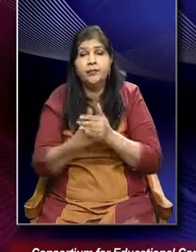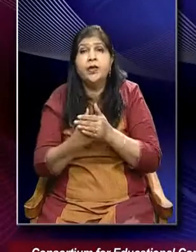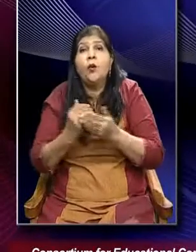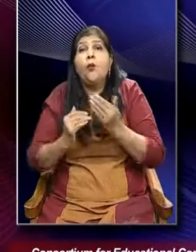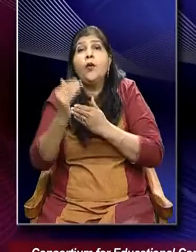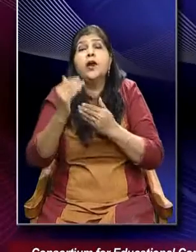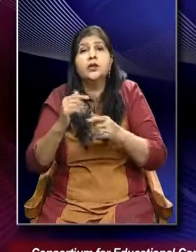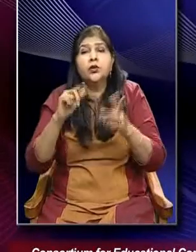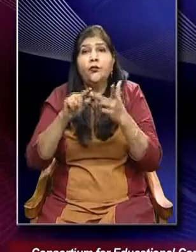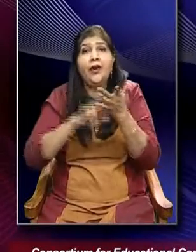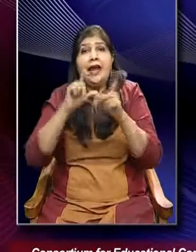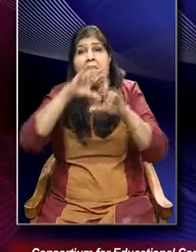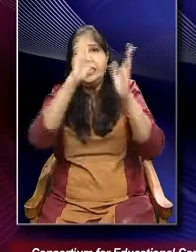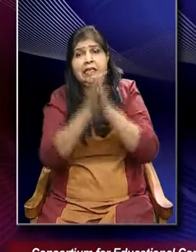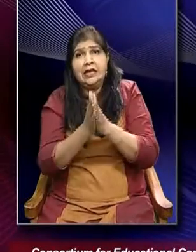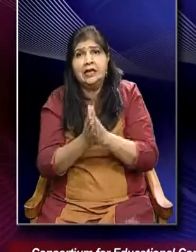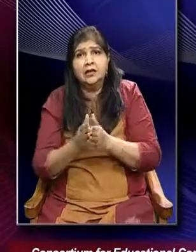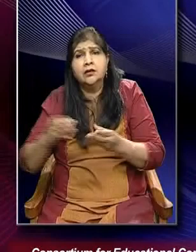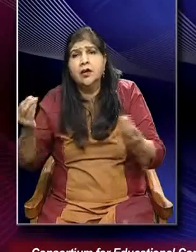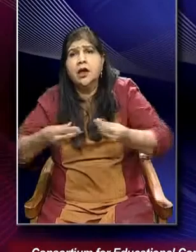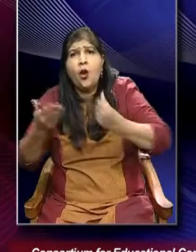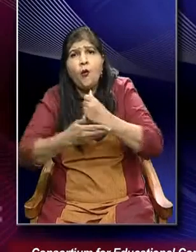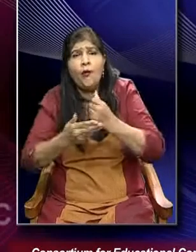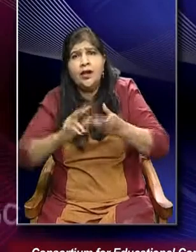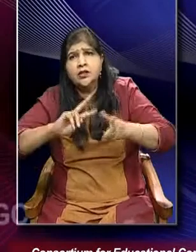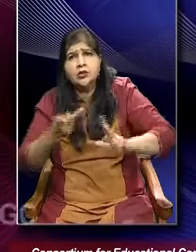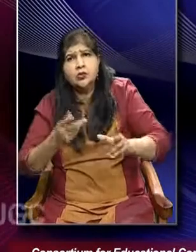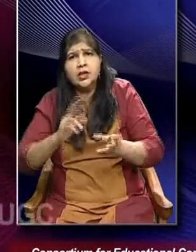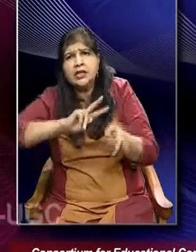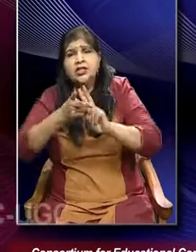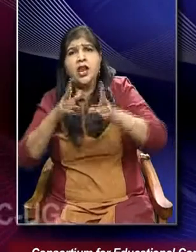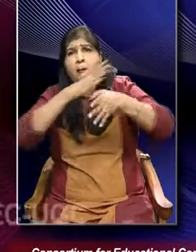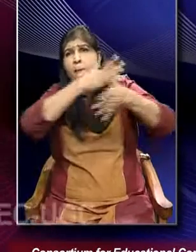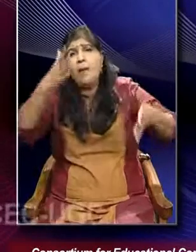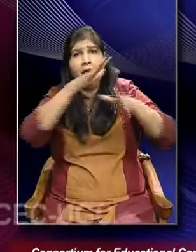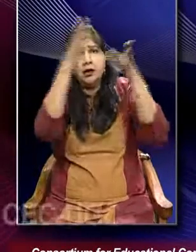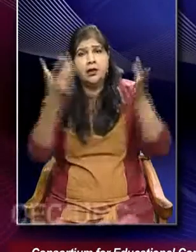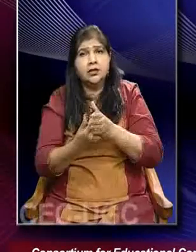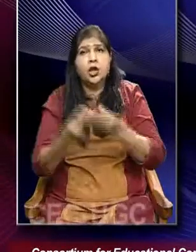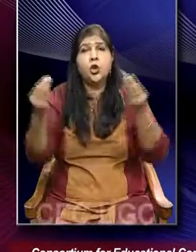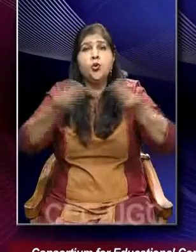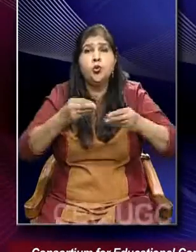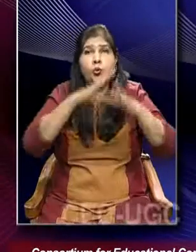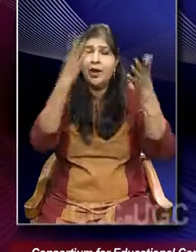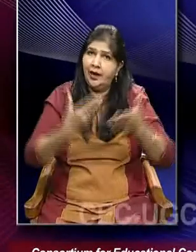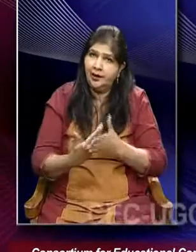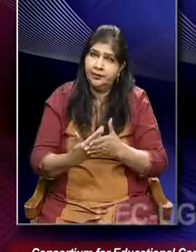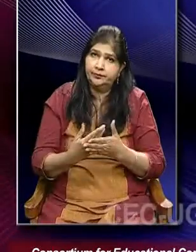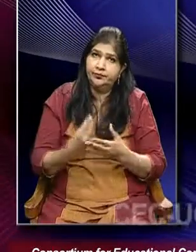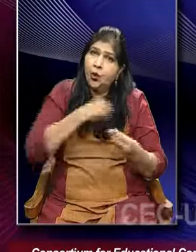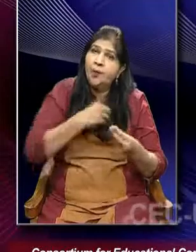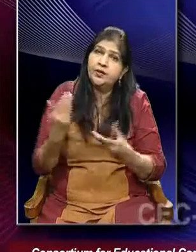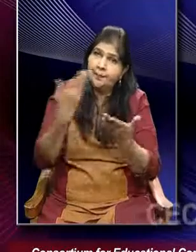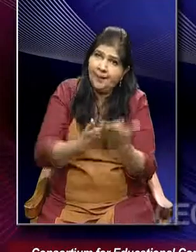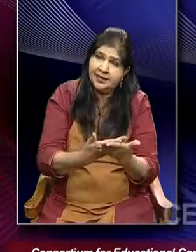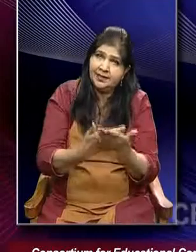of industrialization, urbanization, new areas, new opportunities were